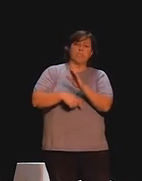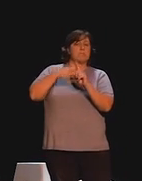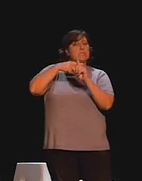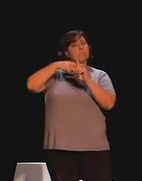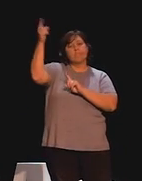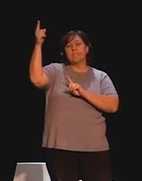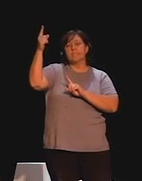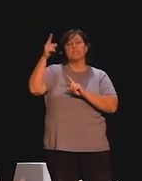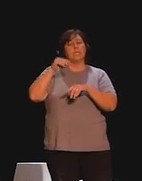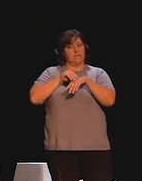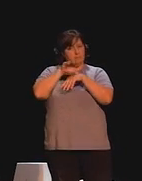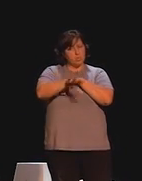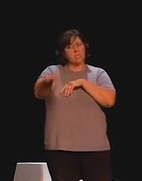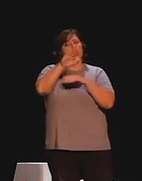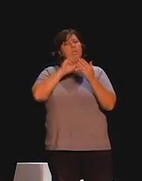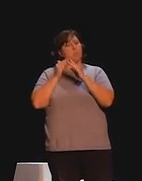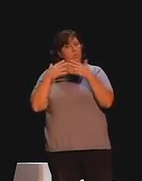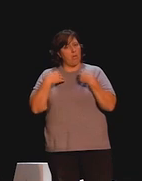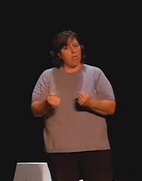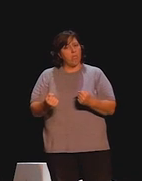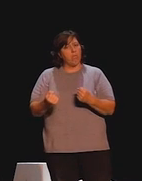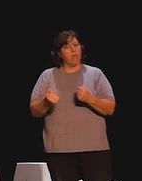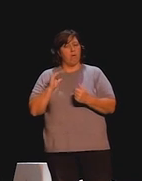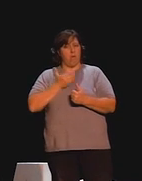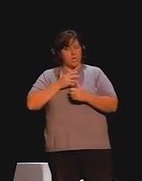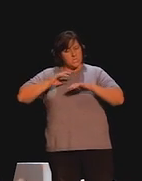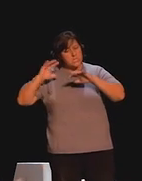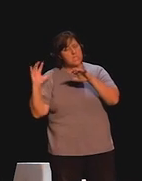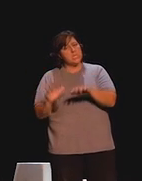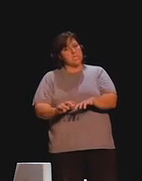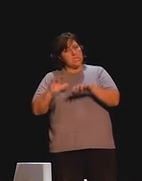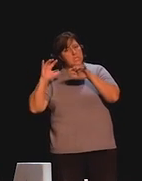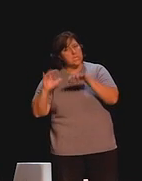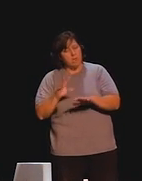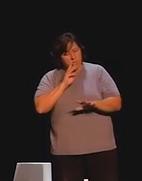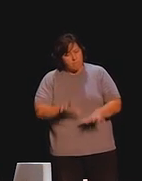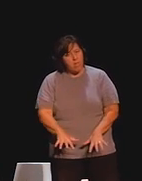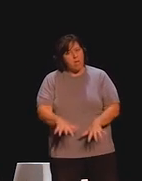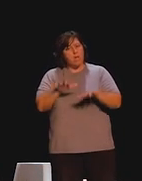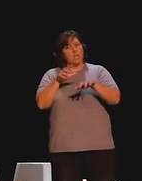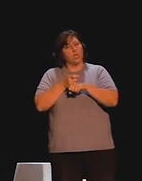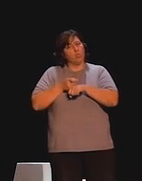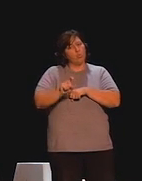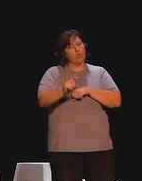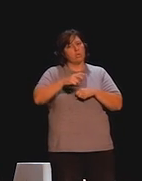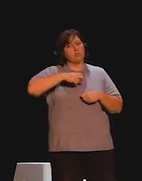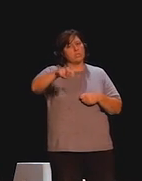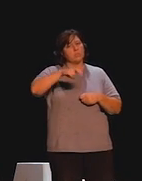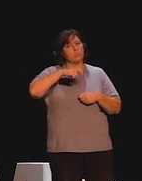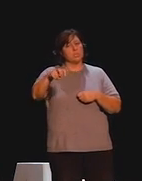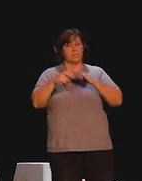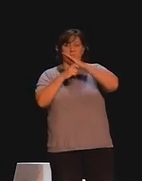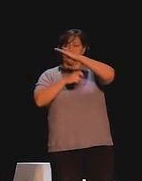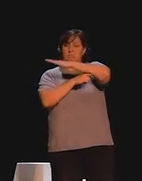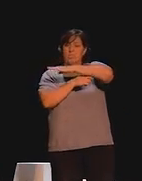health. We're experiencing more intense rainstorms that are affecting our infrastructure, flooding out, ruining our transportation, and closing our